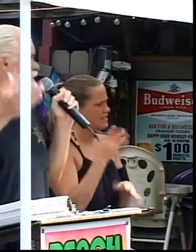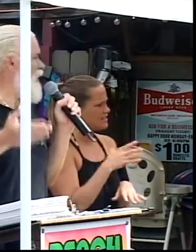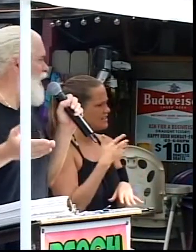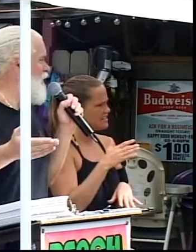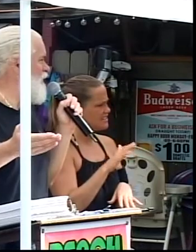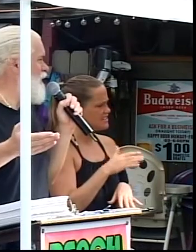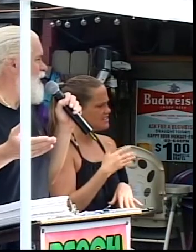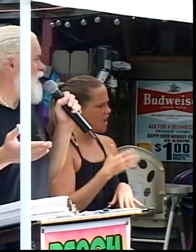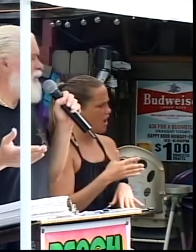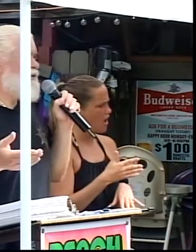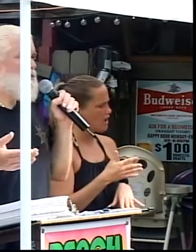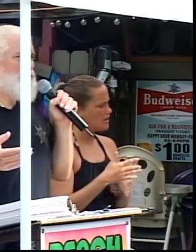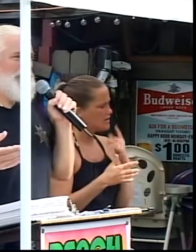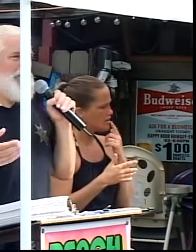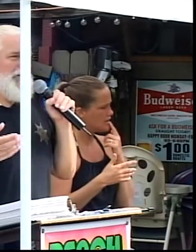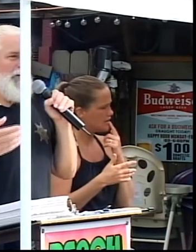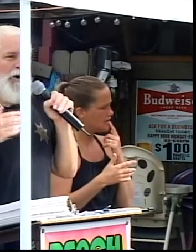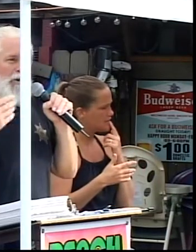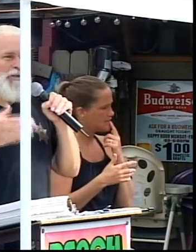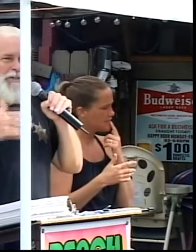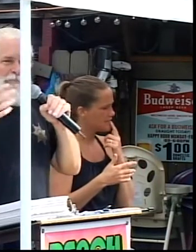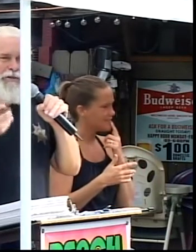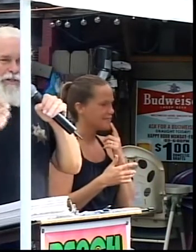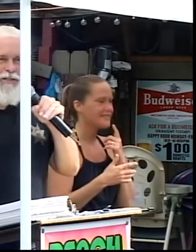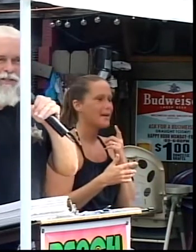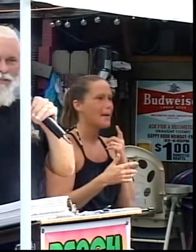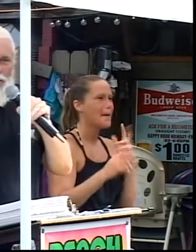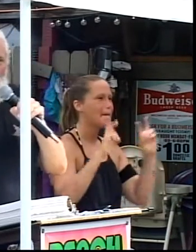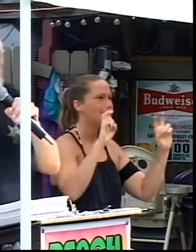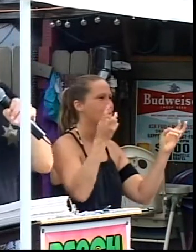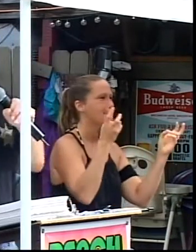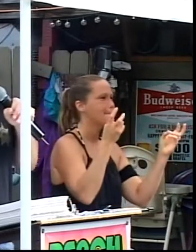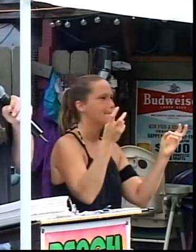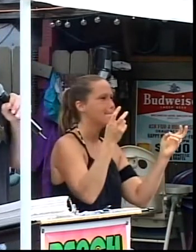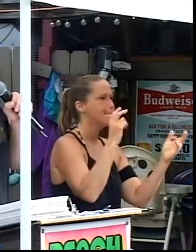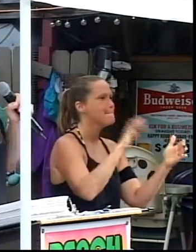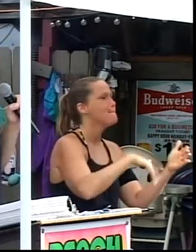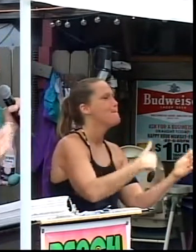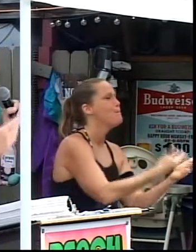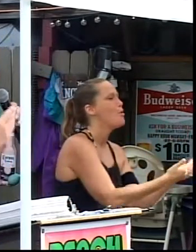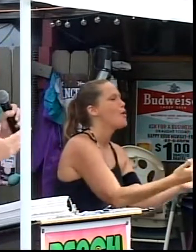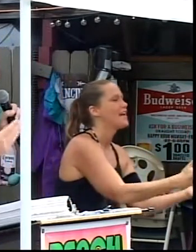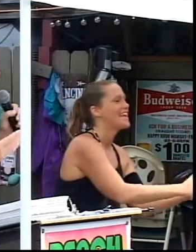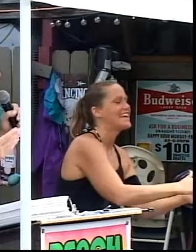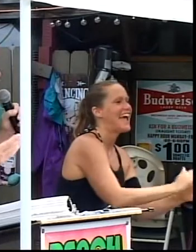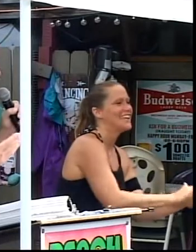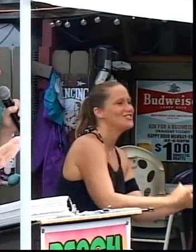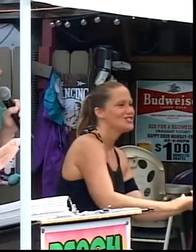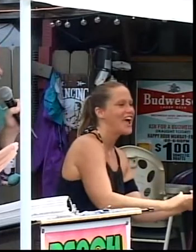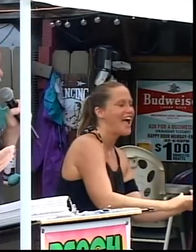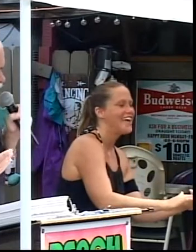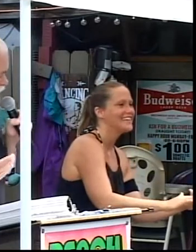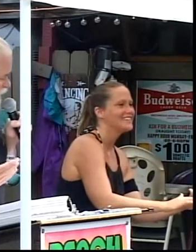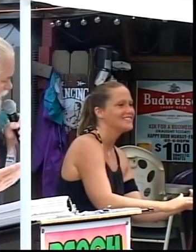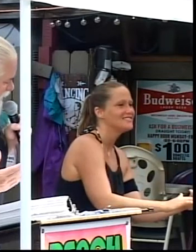Born Again Child, Holy Spirit, the Holy Spirit Wind. That's the feeling I'm